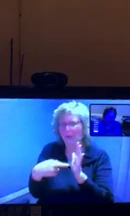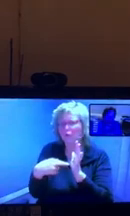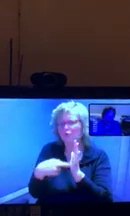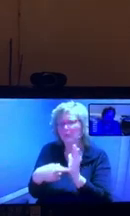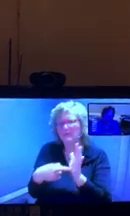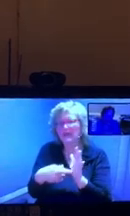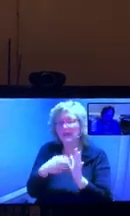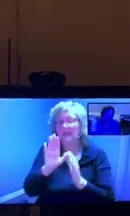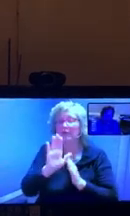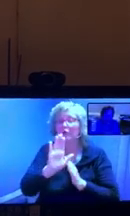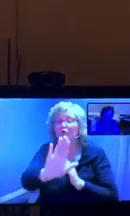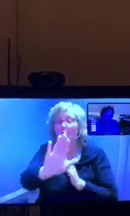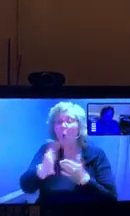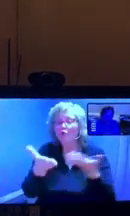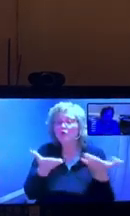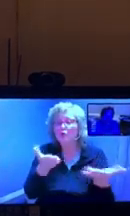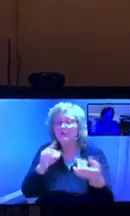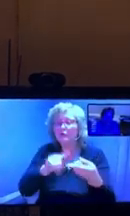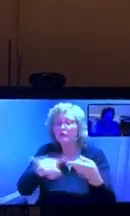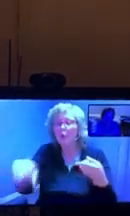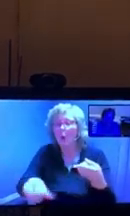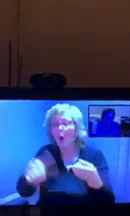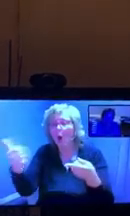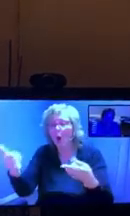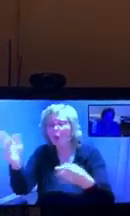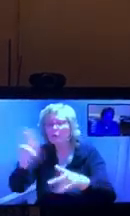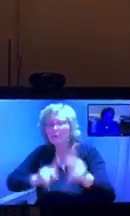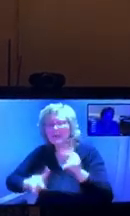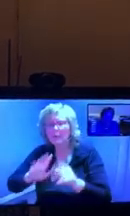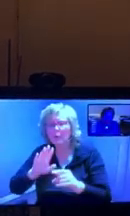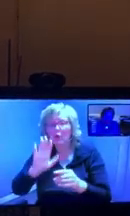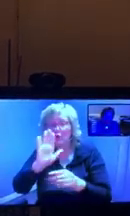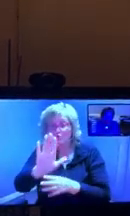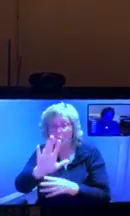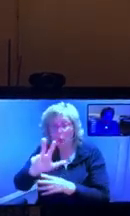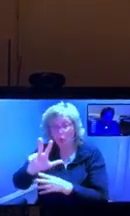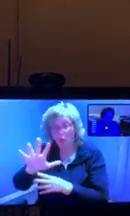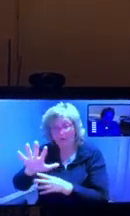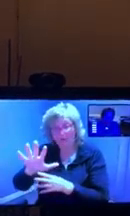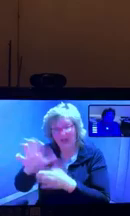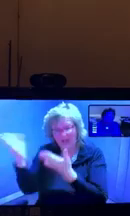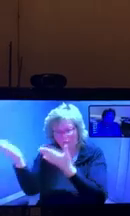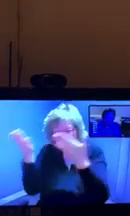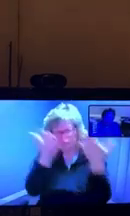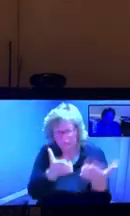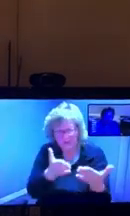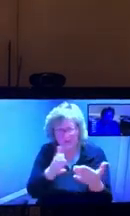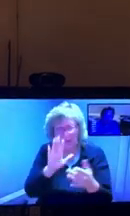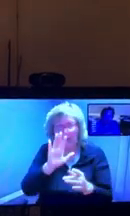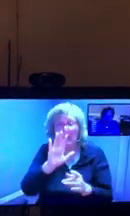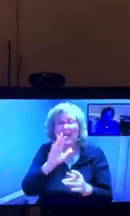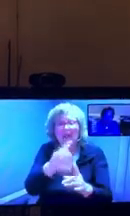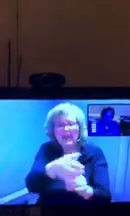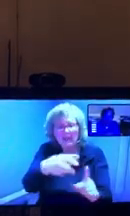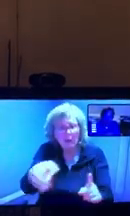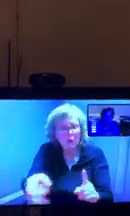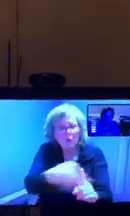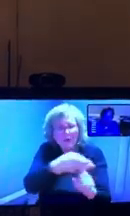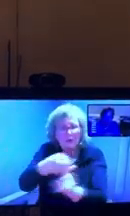service to other people. Bring your 35, bring 3 people that have a dream, a goal, and then teach them to do the same. And then I'll wrap